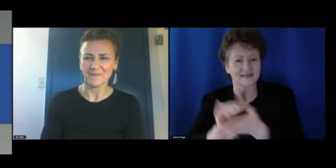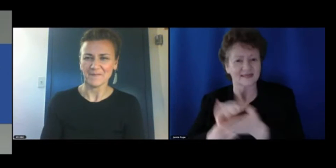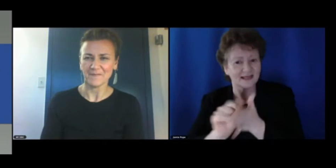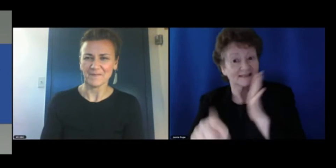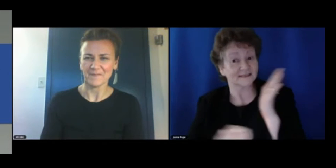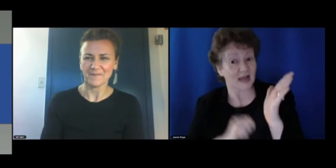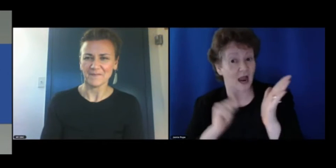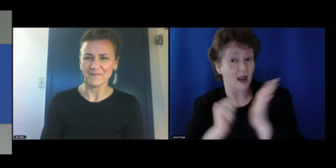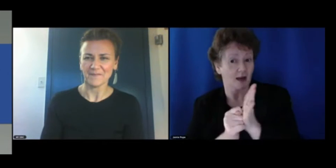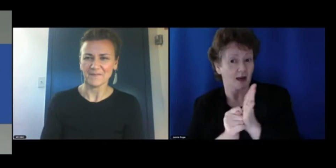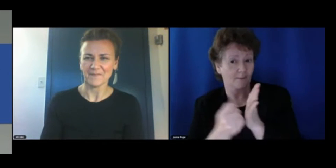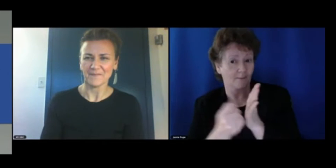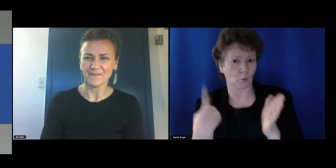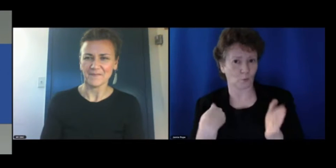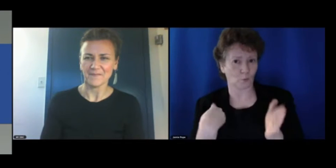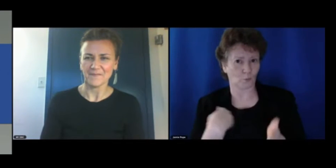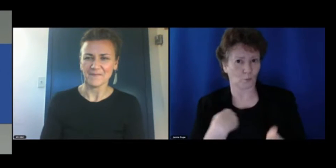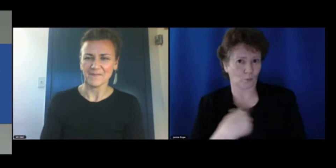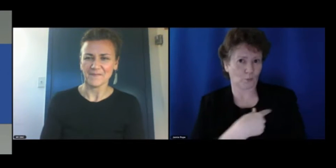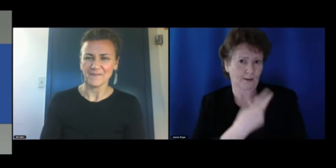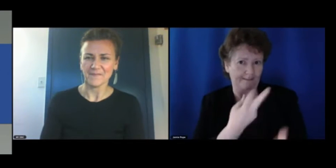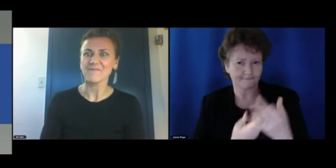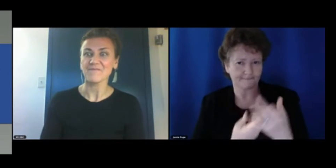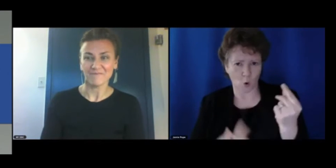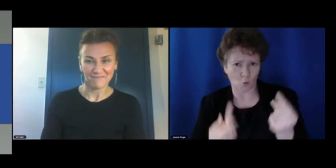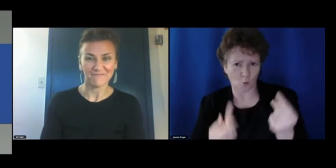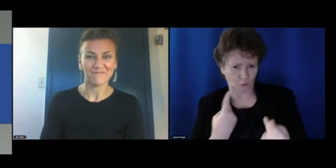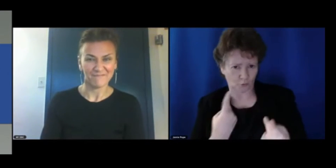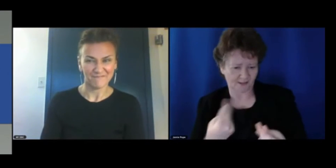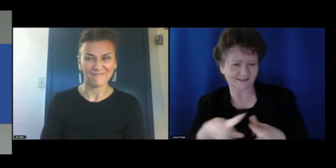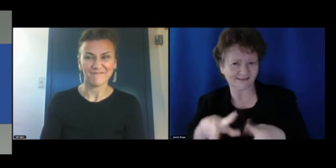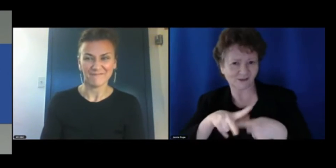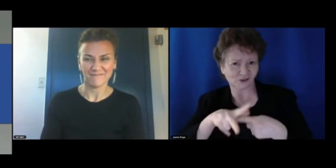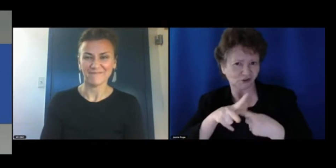we've been together since 1996.